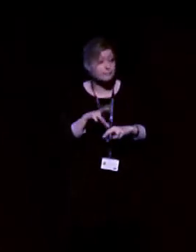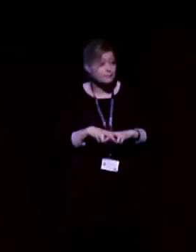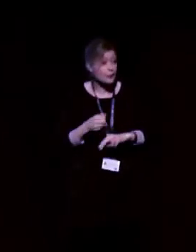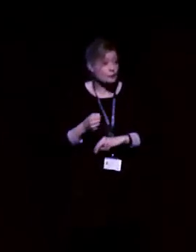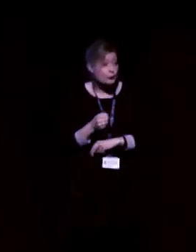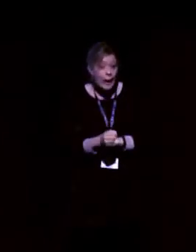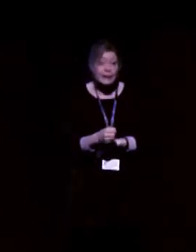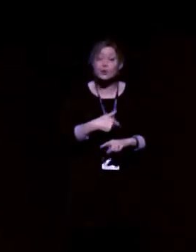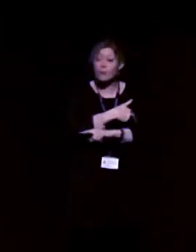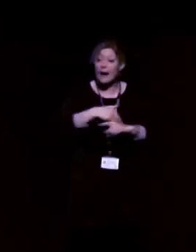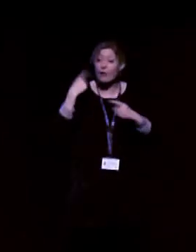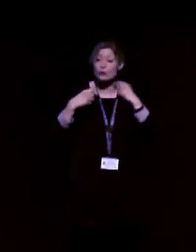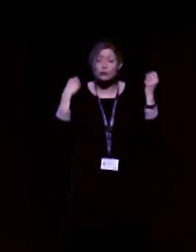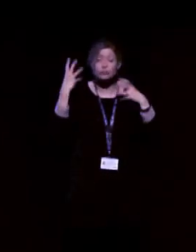quite large